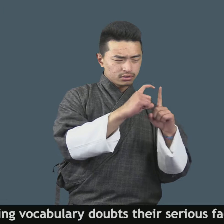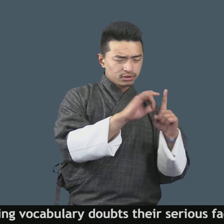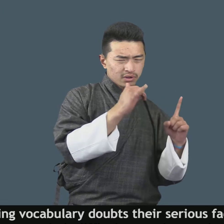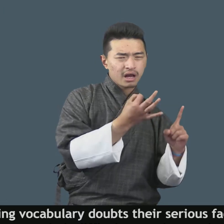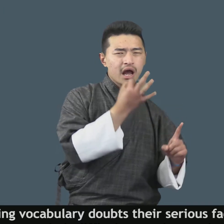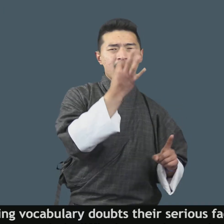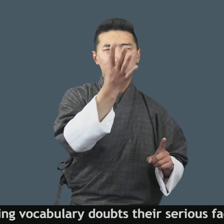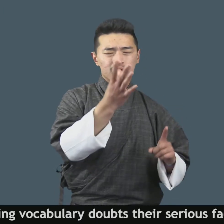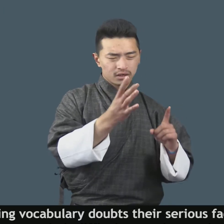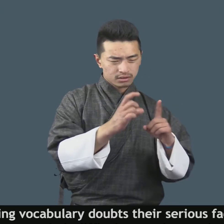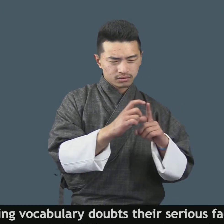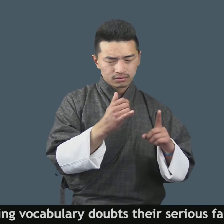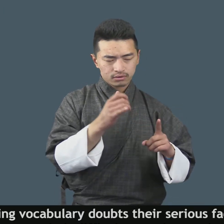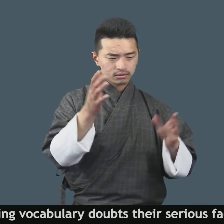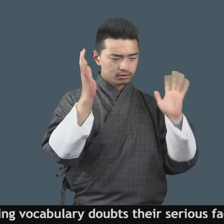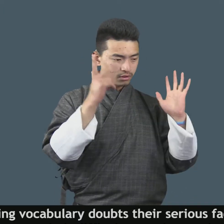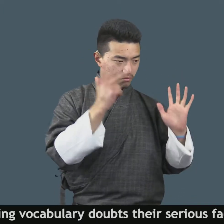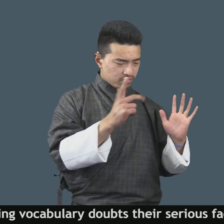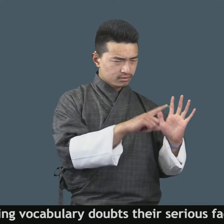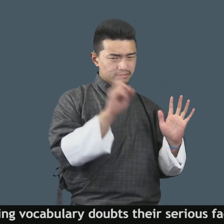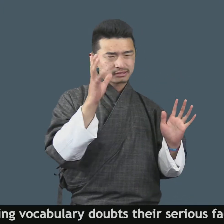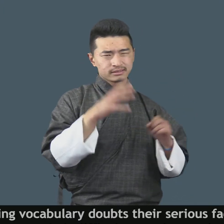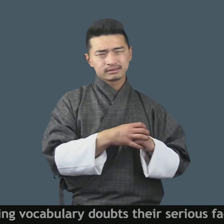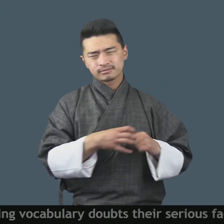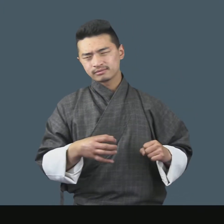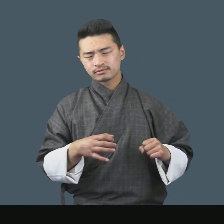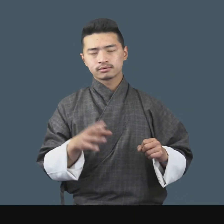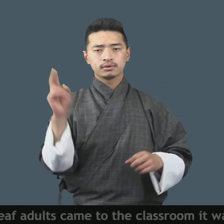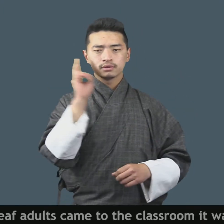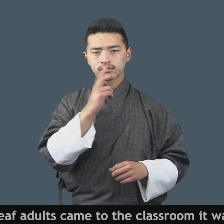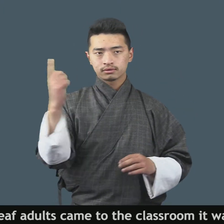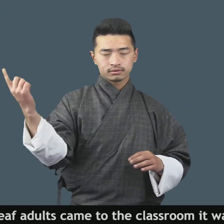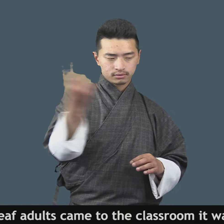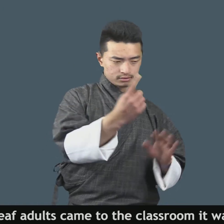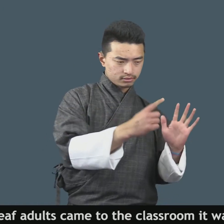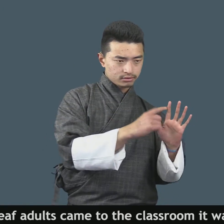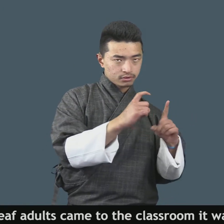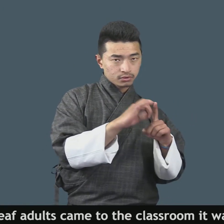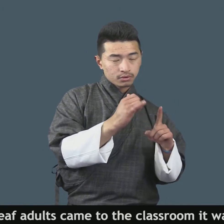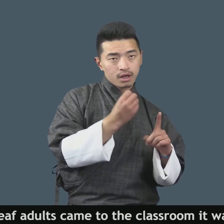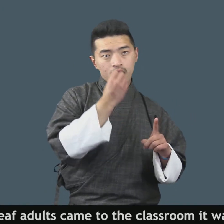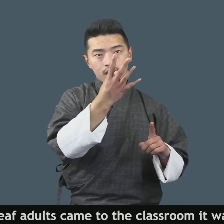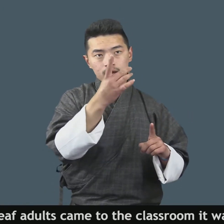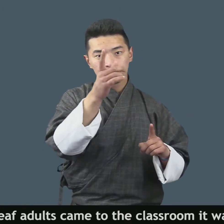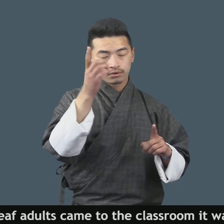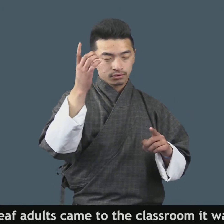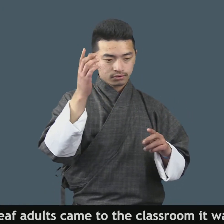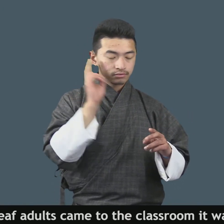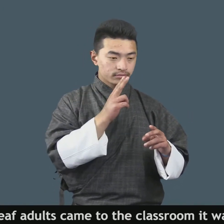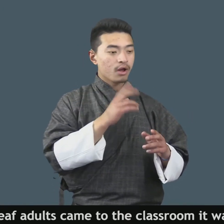clarifying vocabulary doubts, their serious facial expression made it difficult to understand. When deaf adults came to the classroom, it was